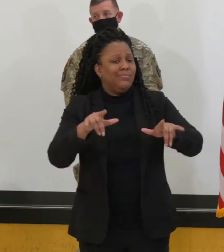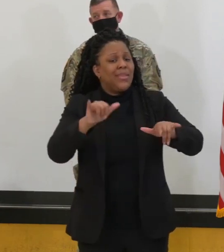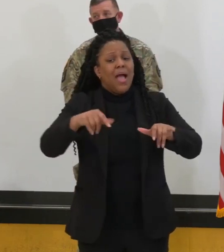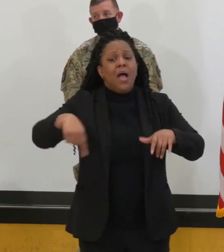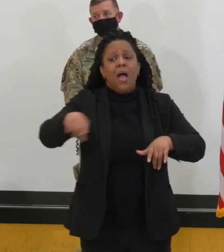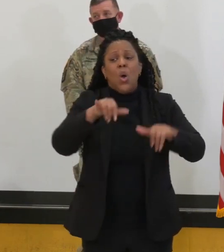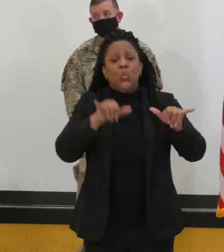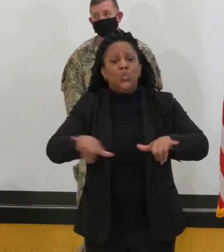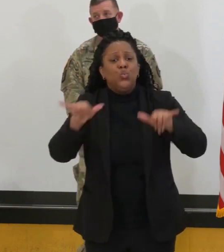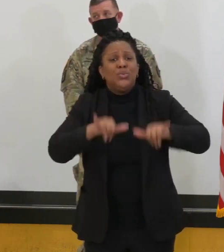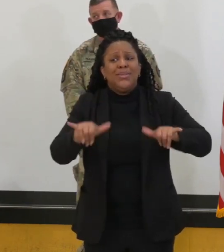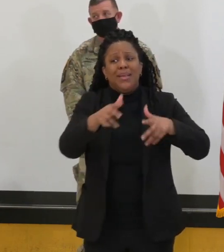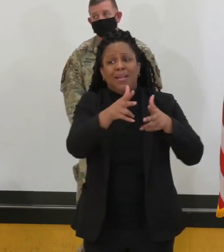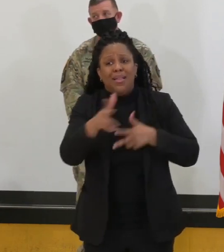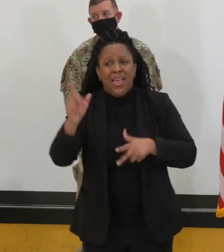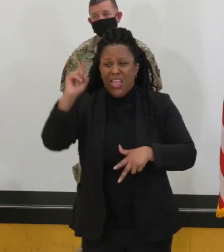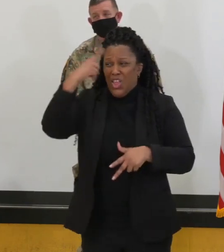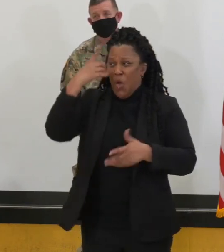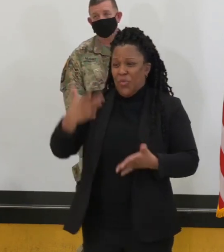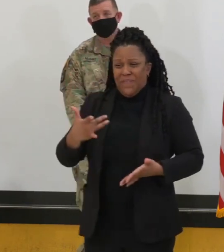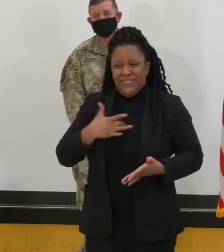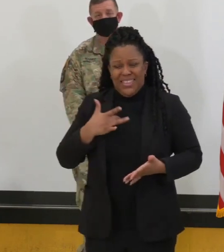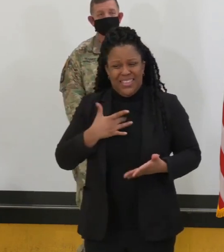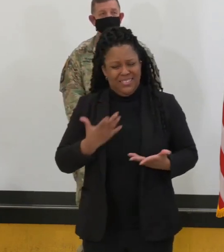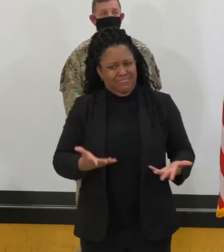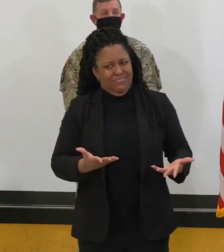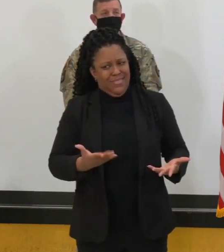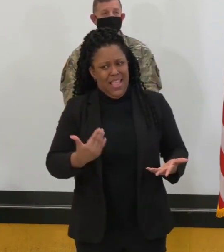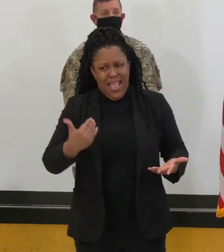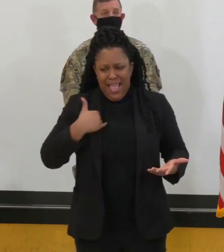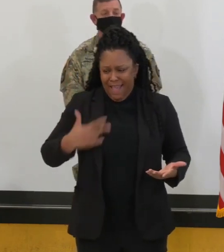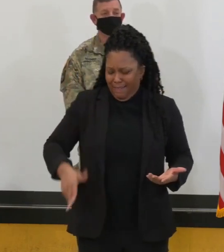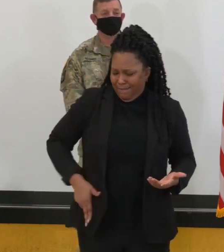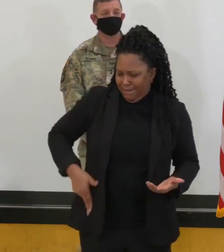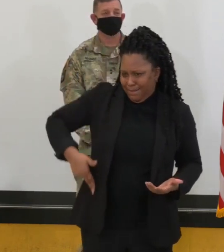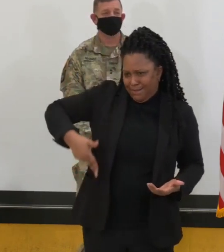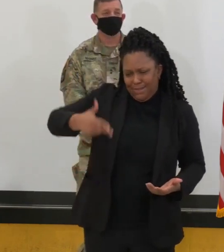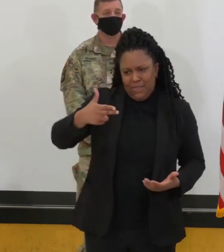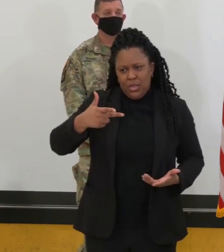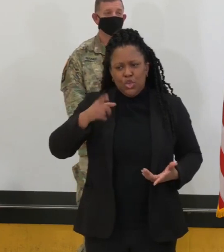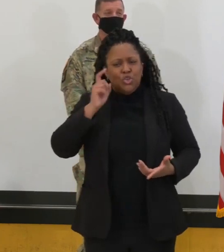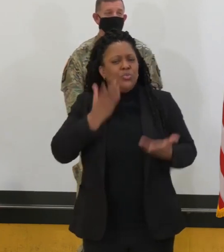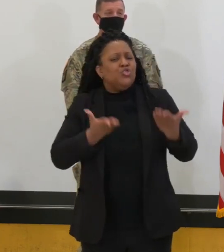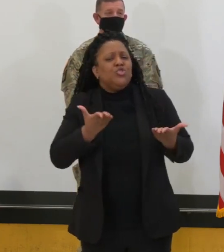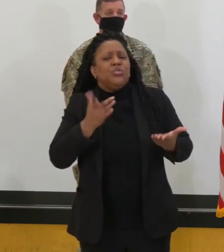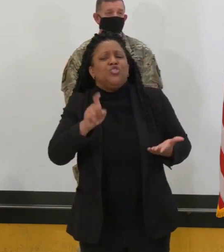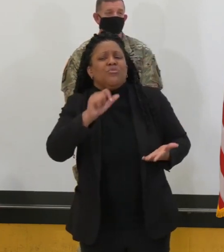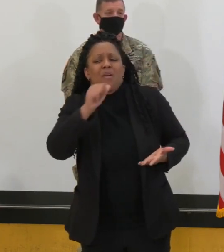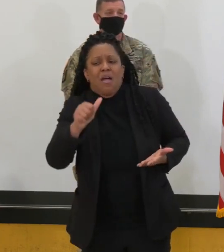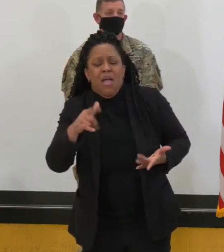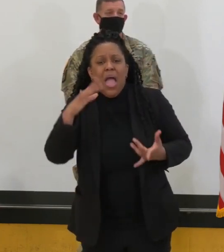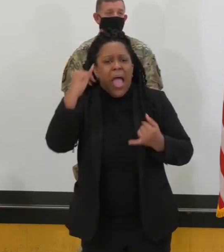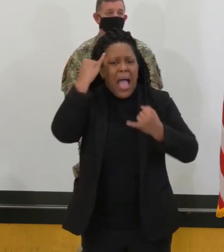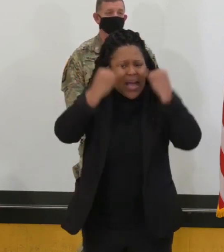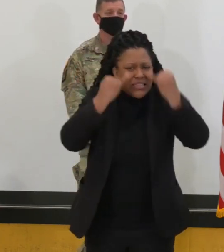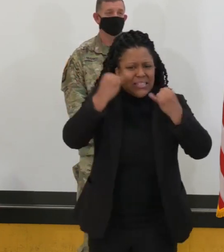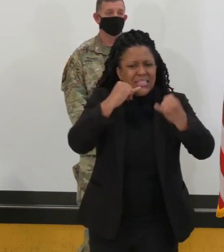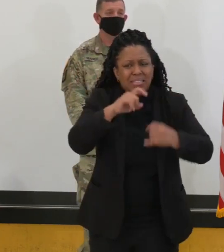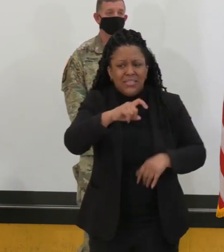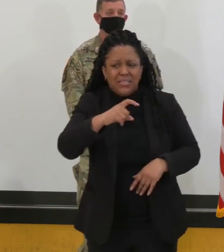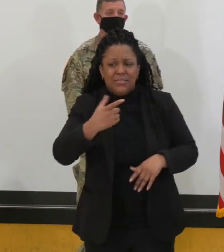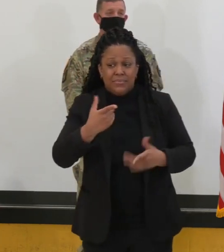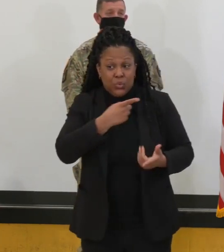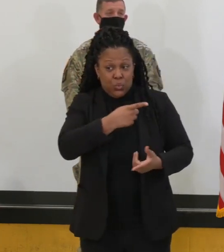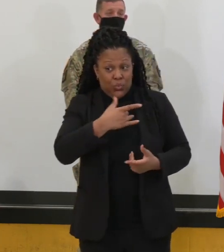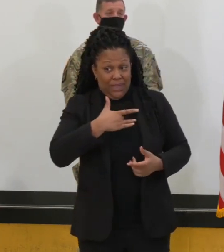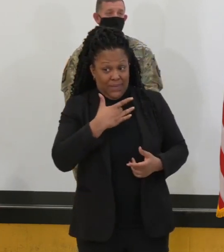stop. Did that contribute to this, along with the fact that the suspect also resisted arrest? Does that need to be a